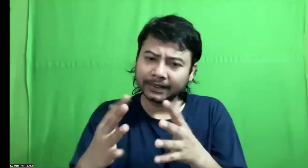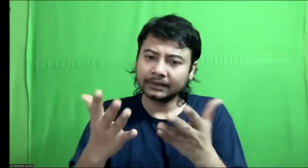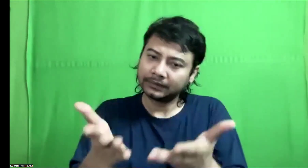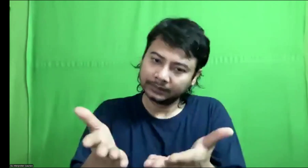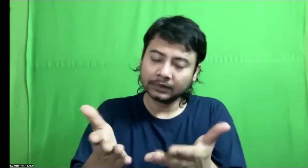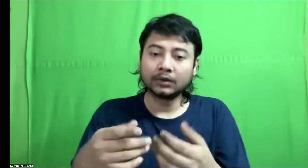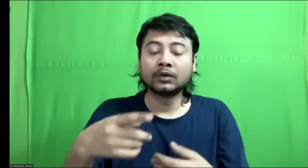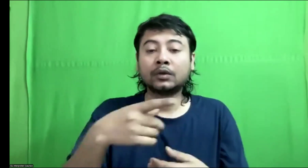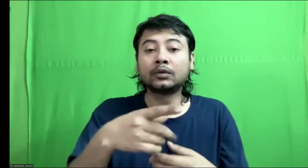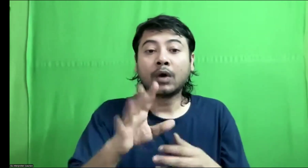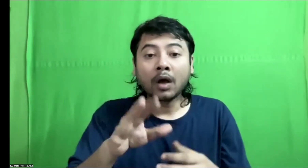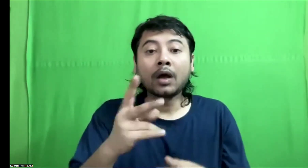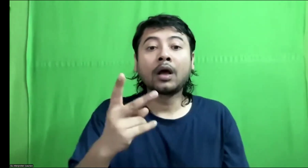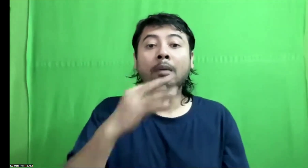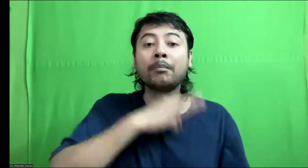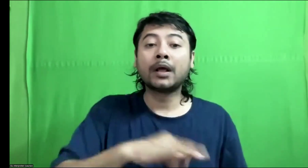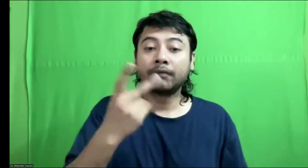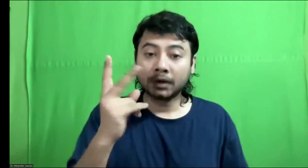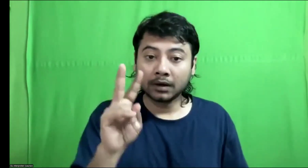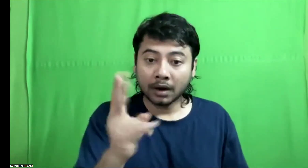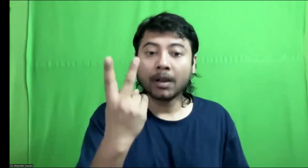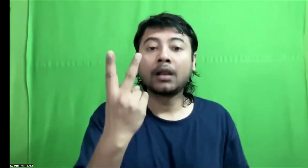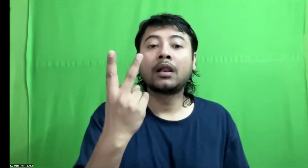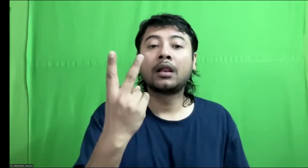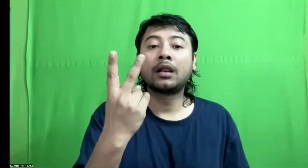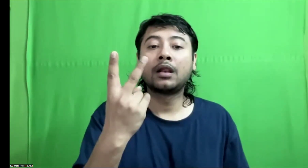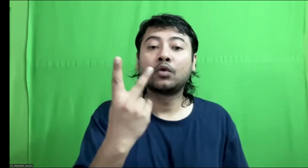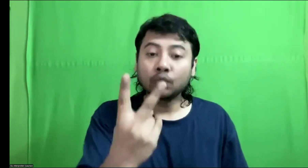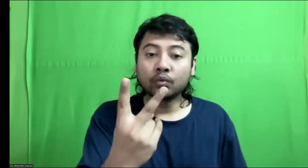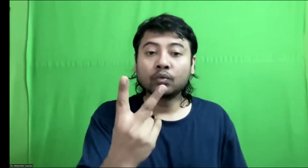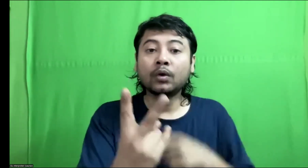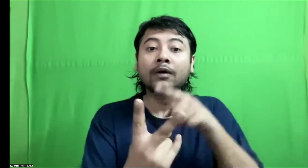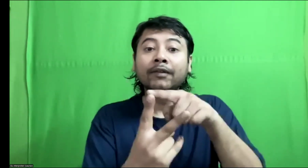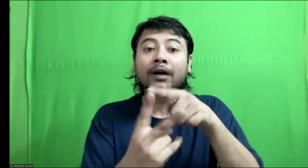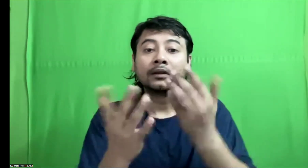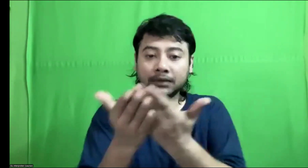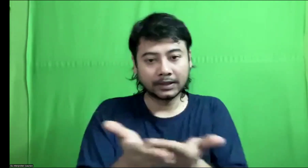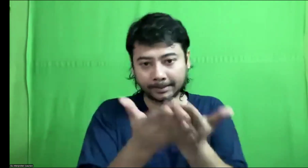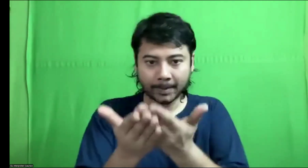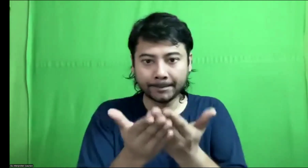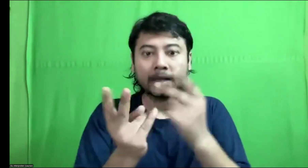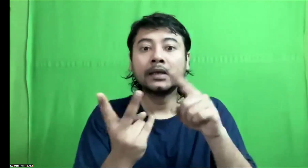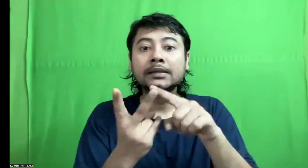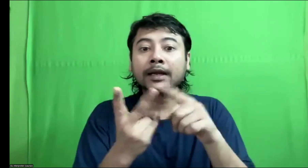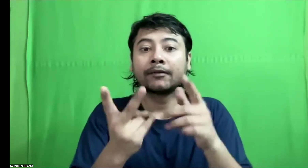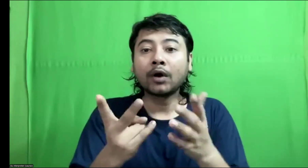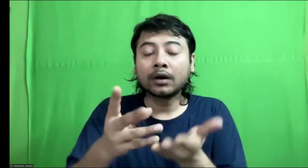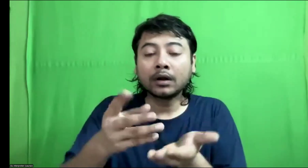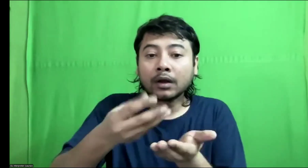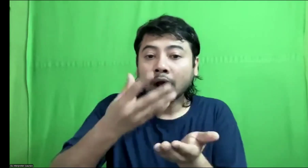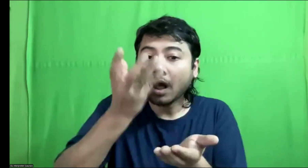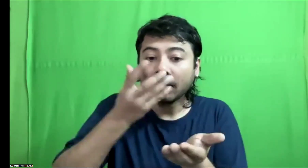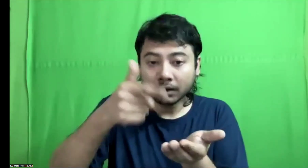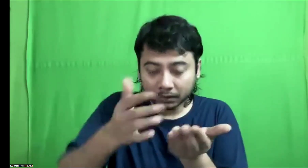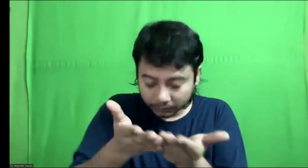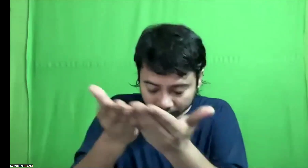two, they will also have the blessing of eating prasad. And above that, the